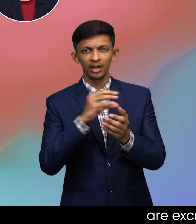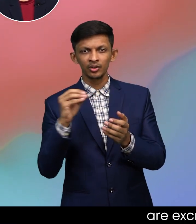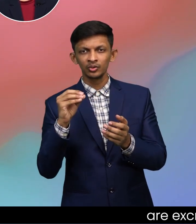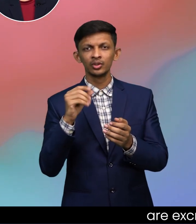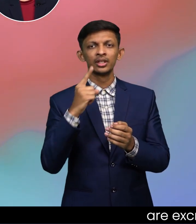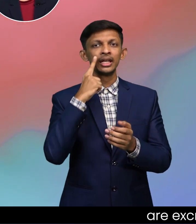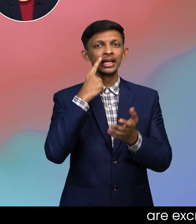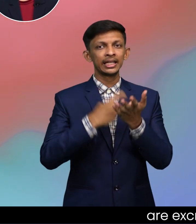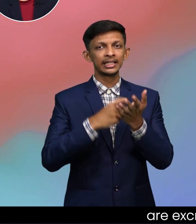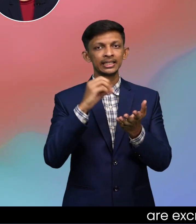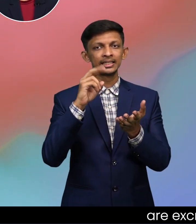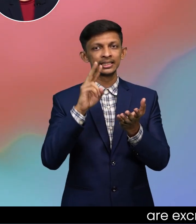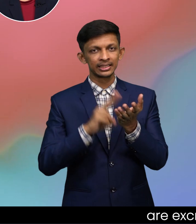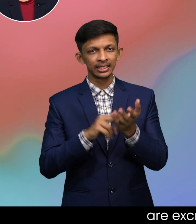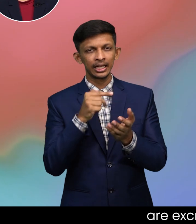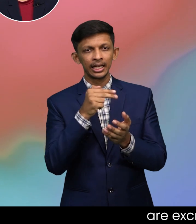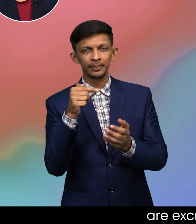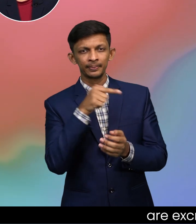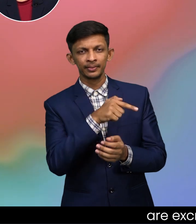Extra drug,